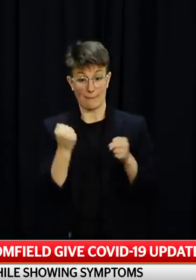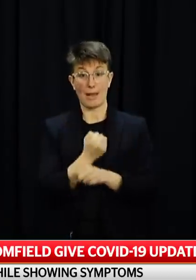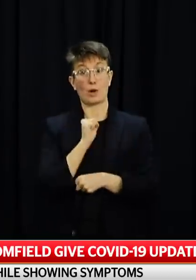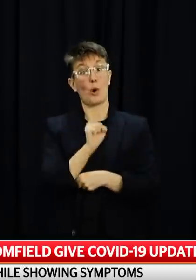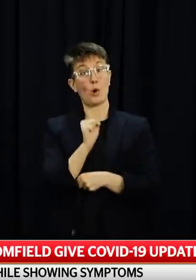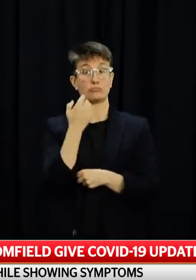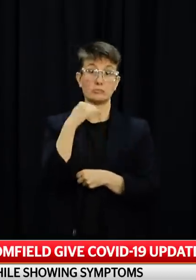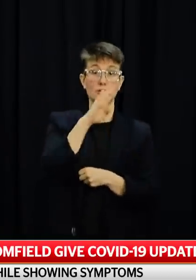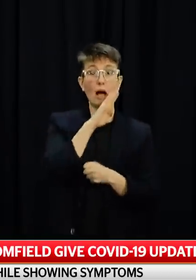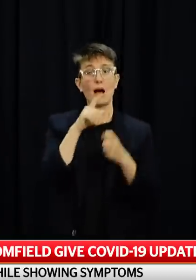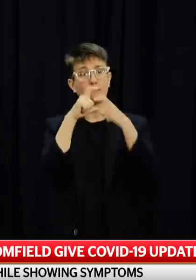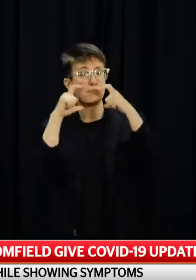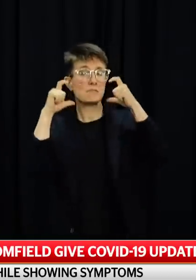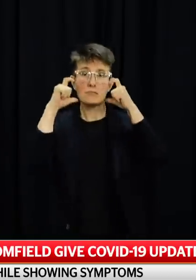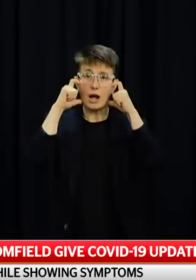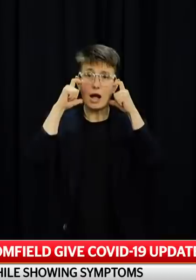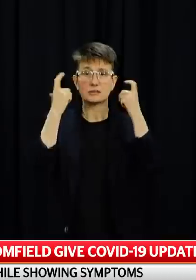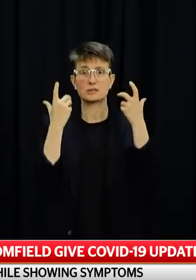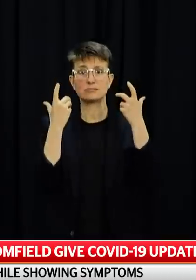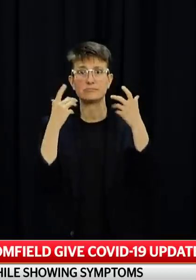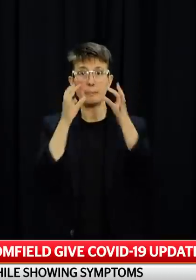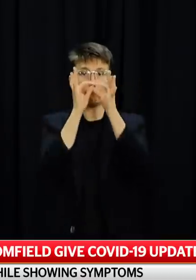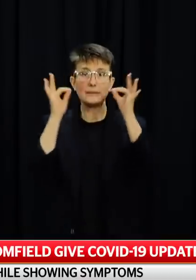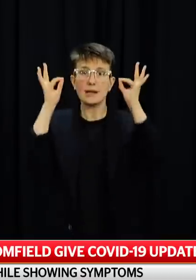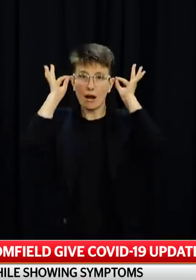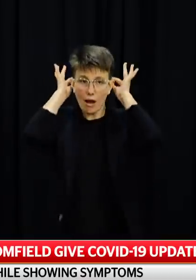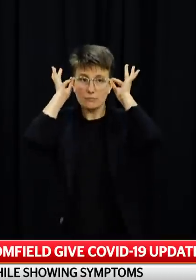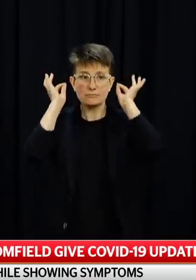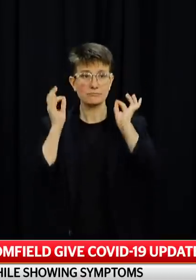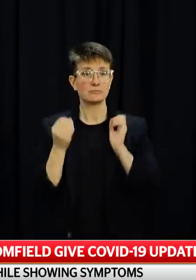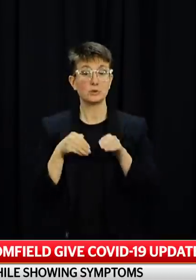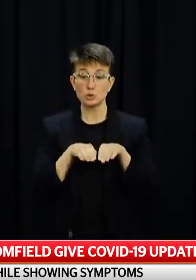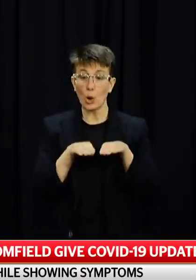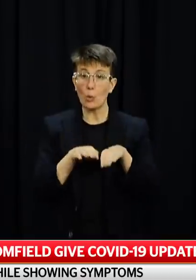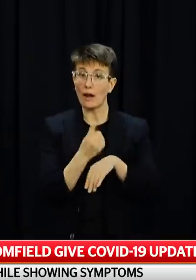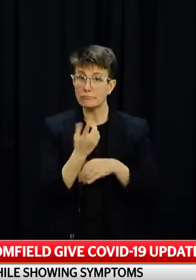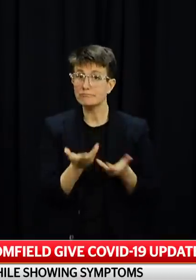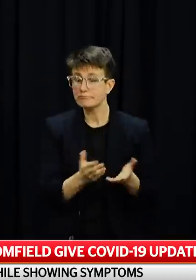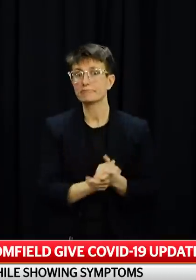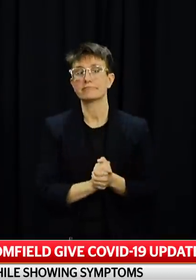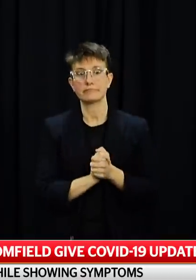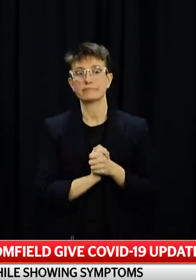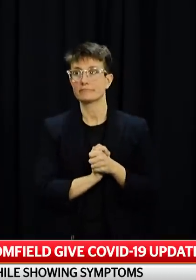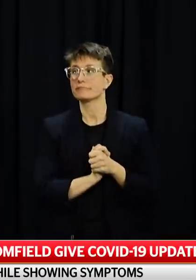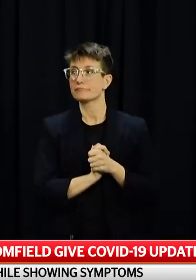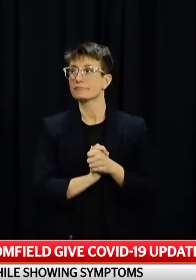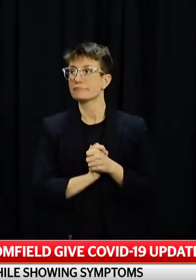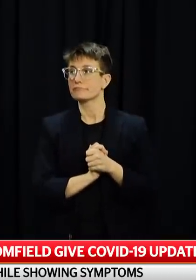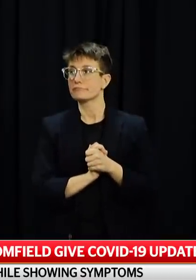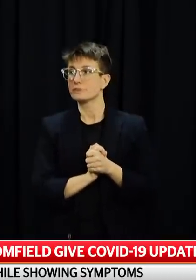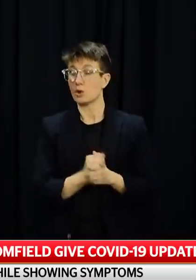covering. We have mandated mask use in one environment at present. That is for